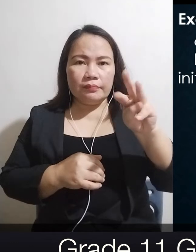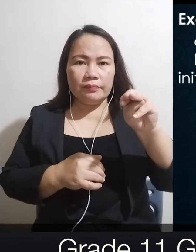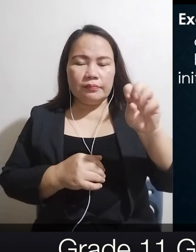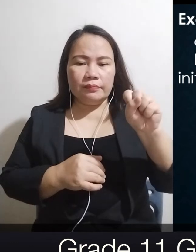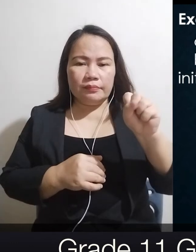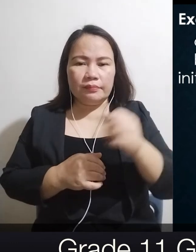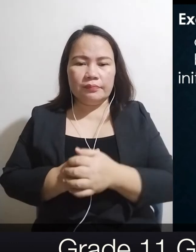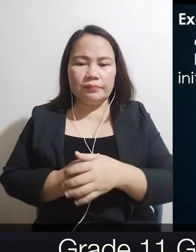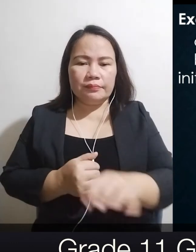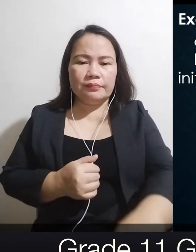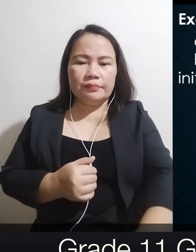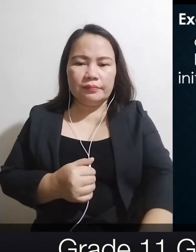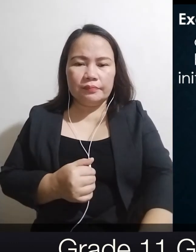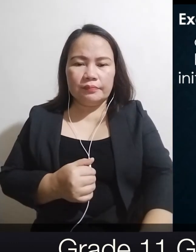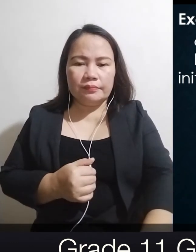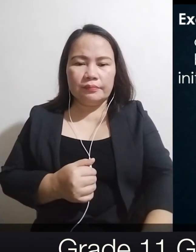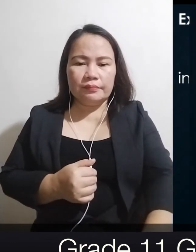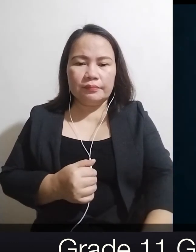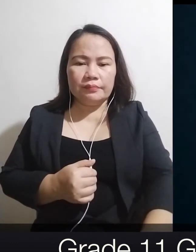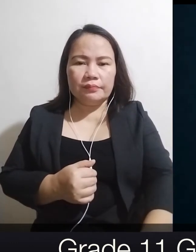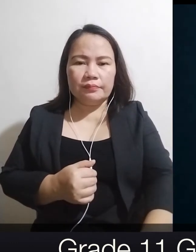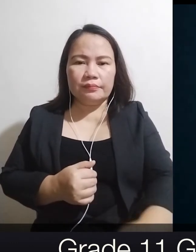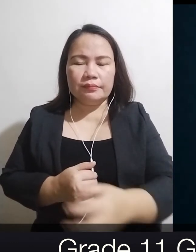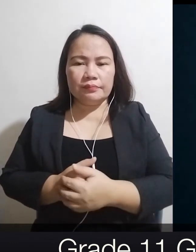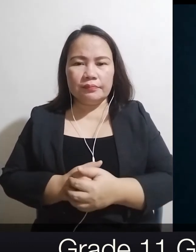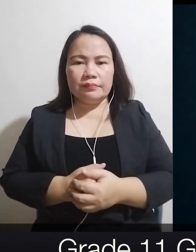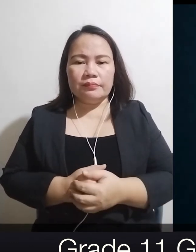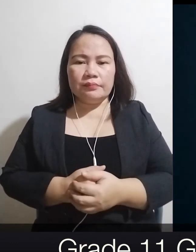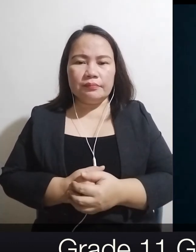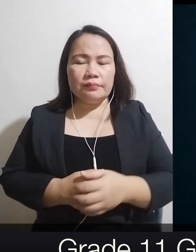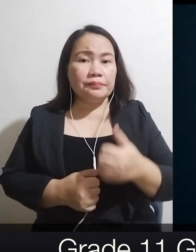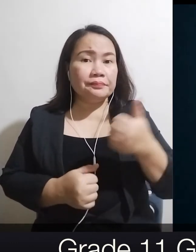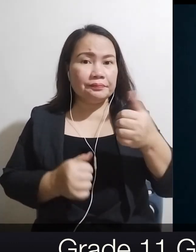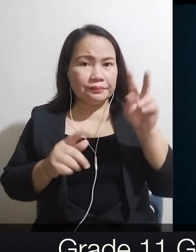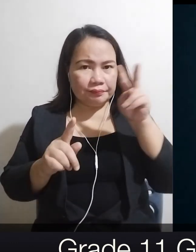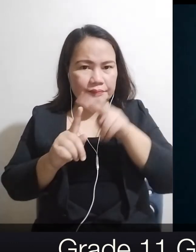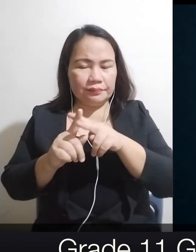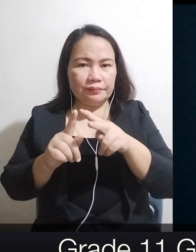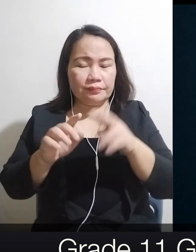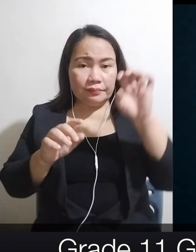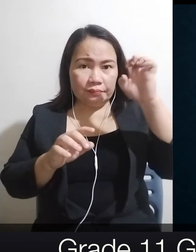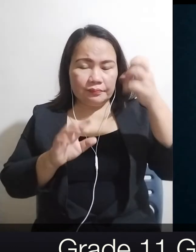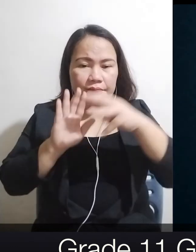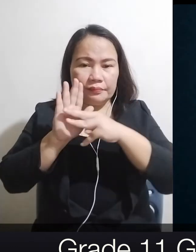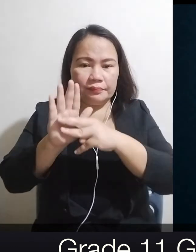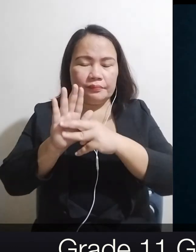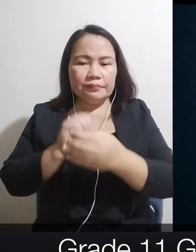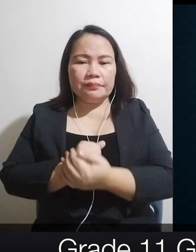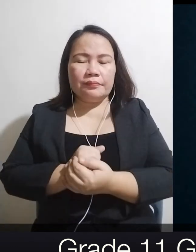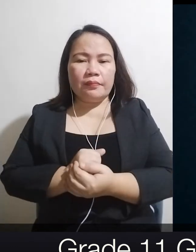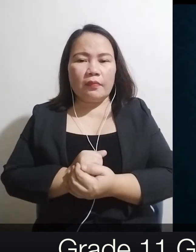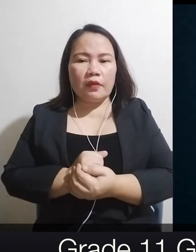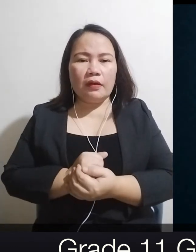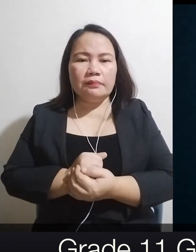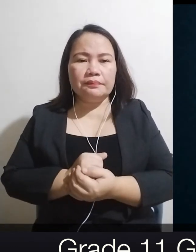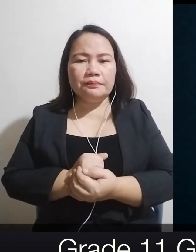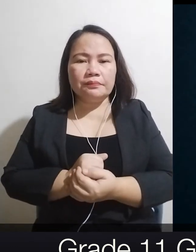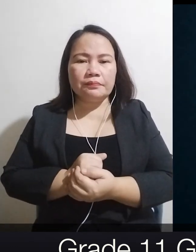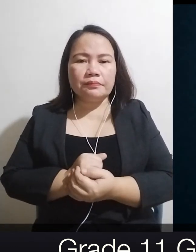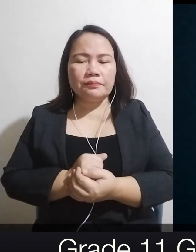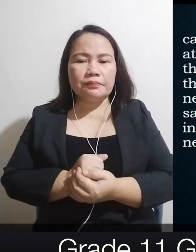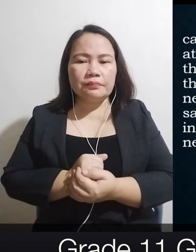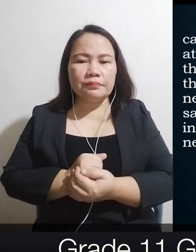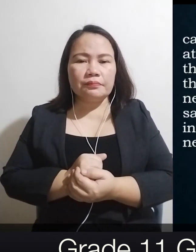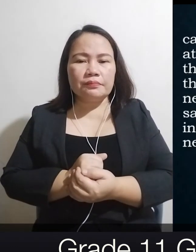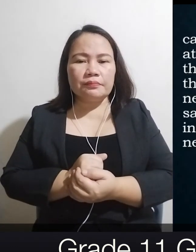grams. Okay, another application of exponential models is, exponential